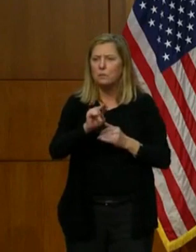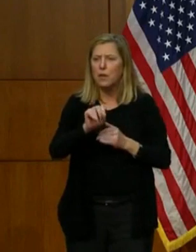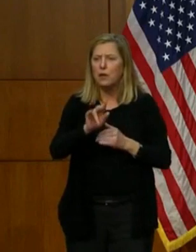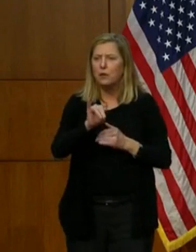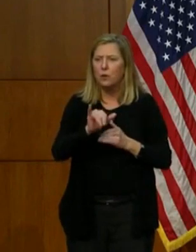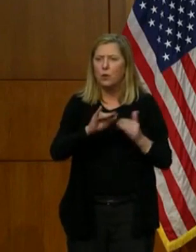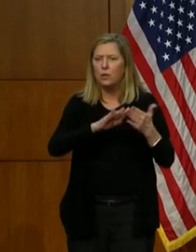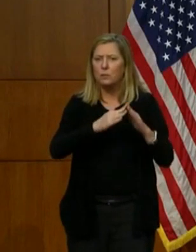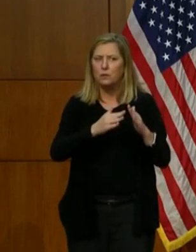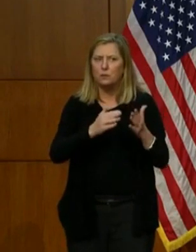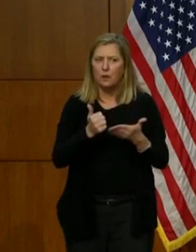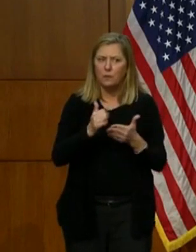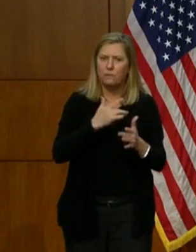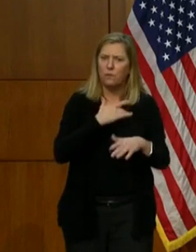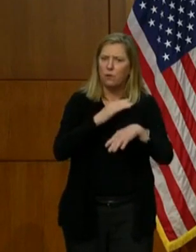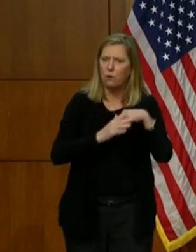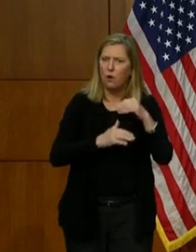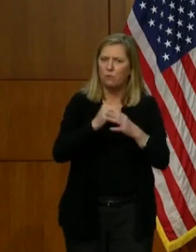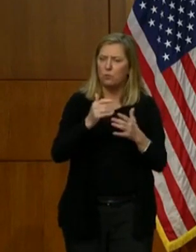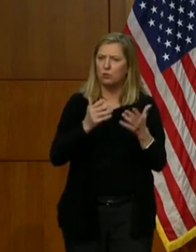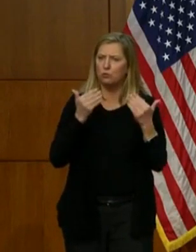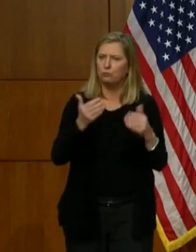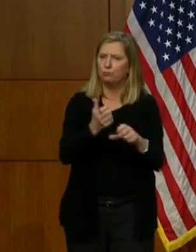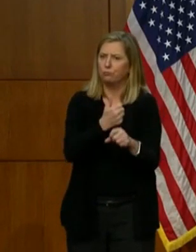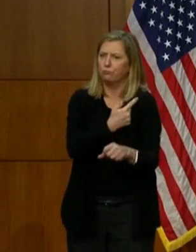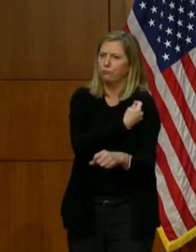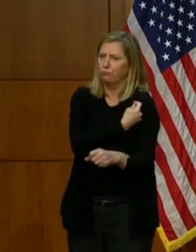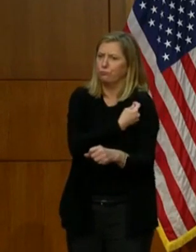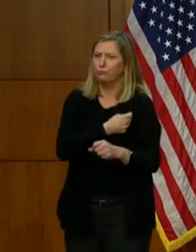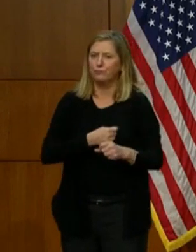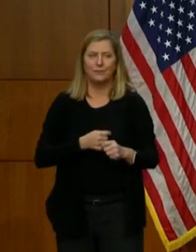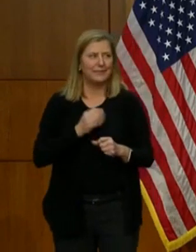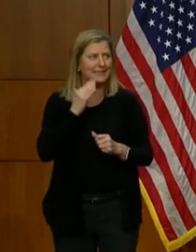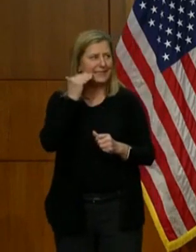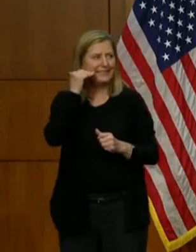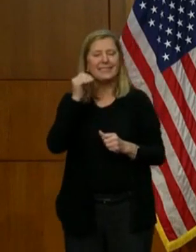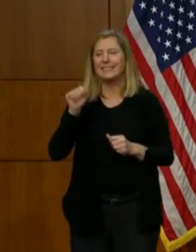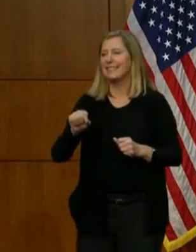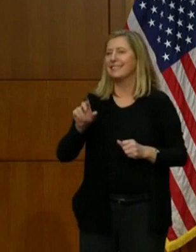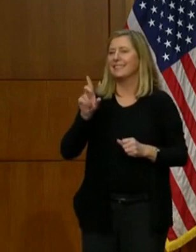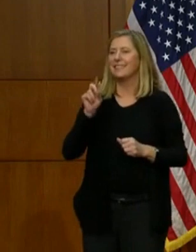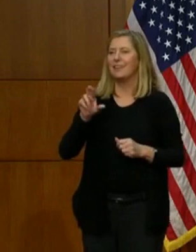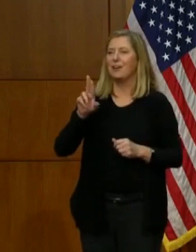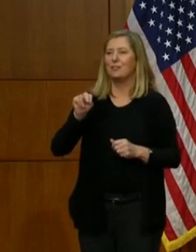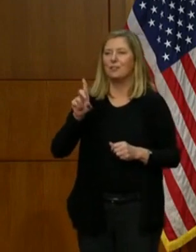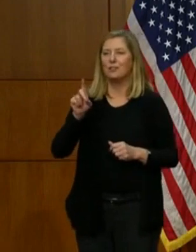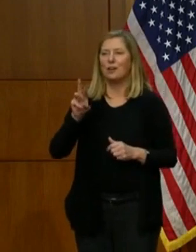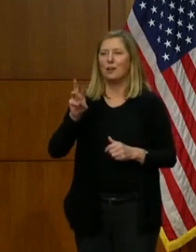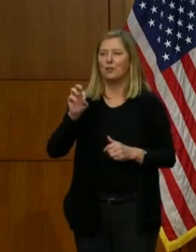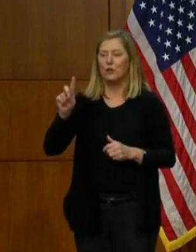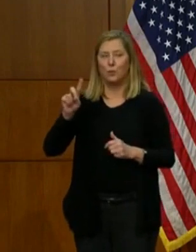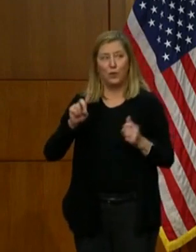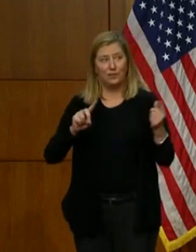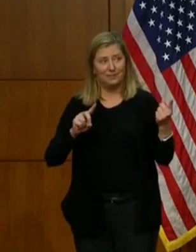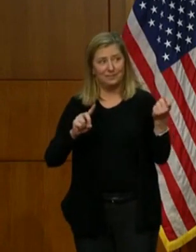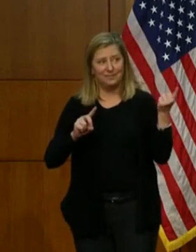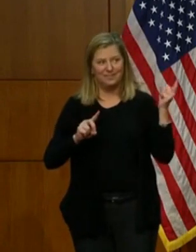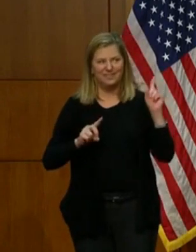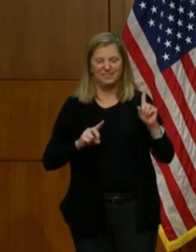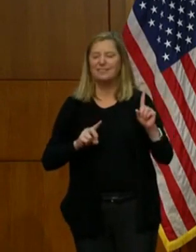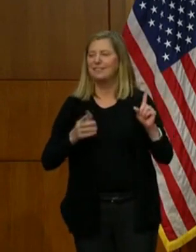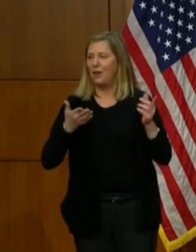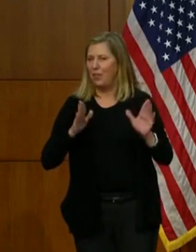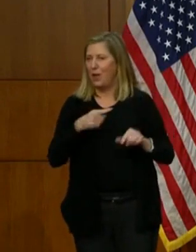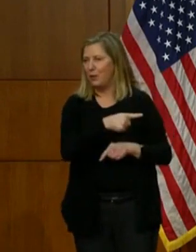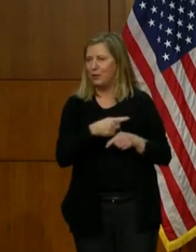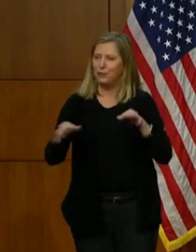vaccinated? We haven't heard any update. Yes, I'm smiling. I have Dr. Underwood is with us, and Dr. Underwood, I'm going to let you